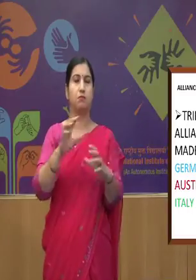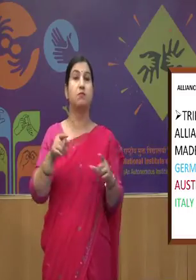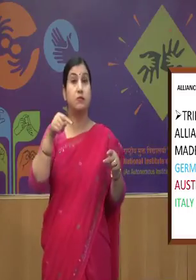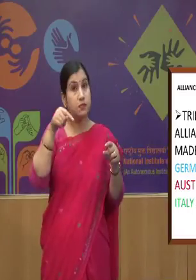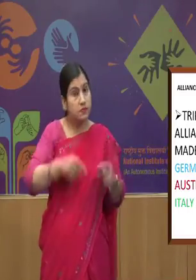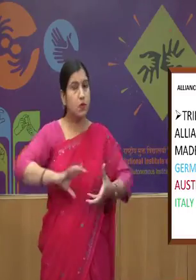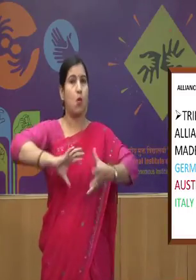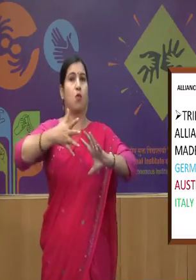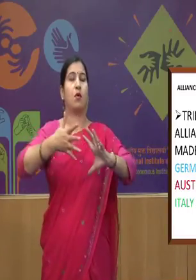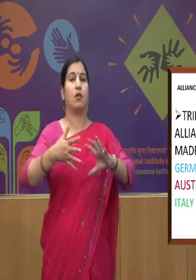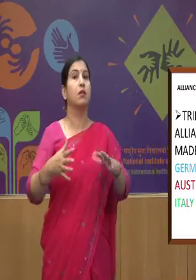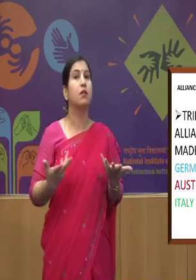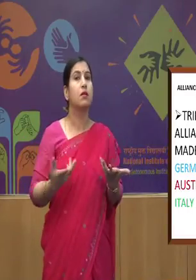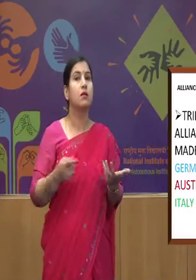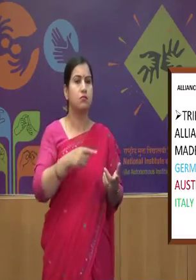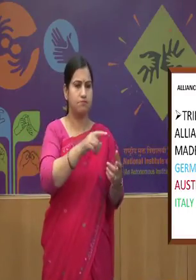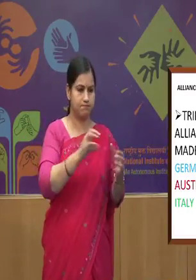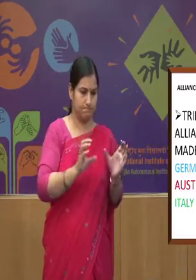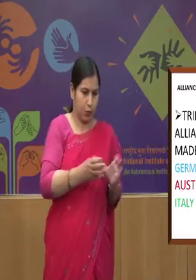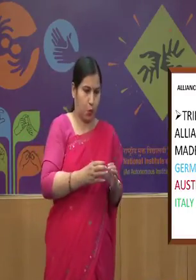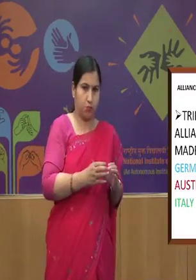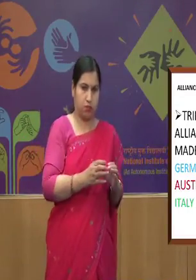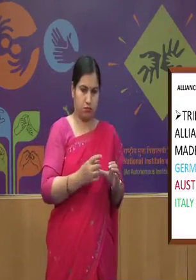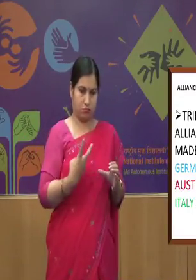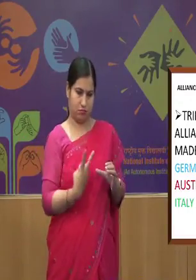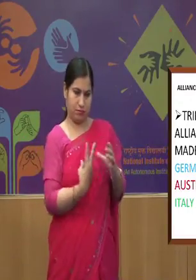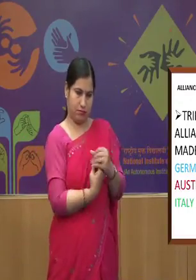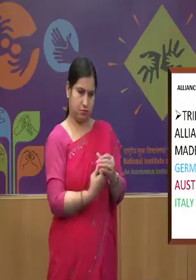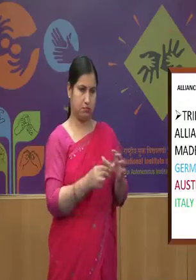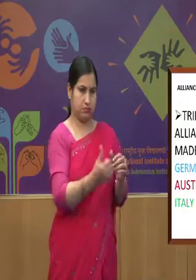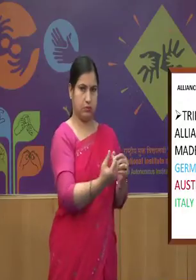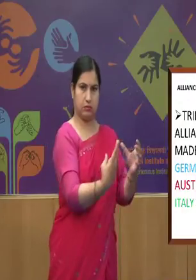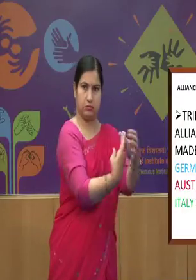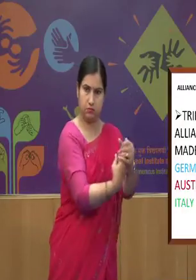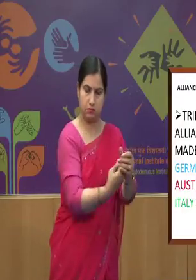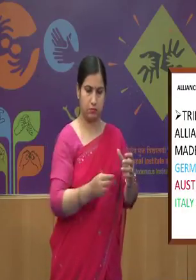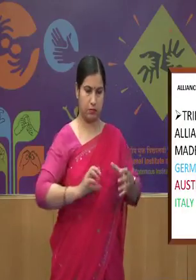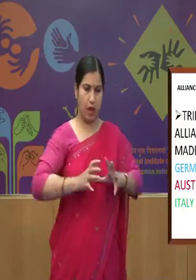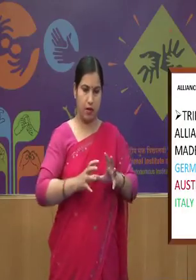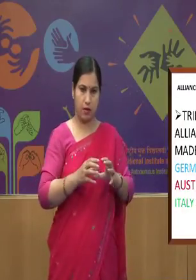This led to the formation of alliances between countries